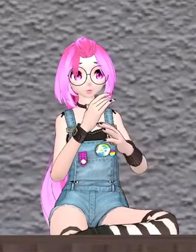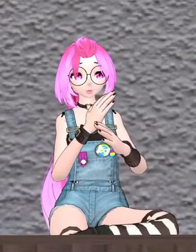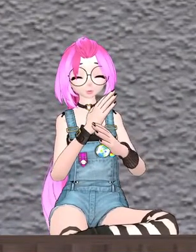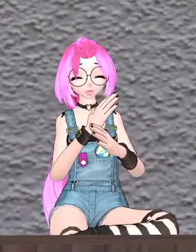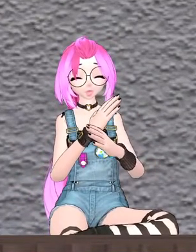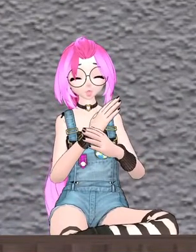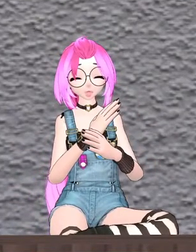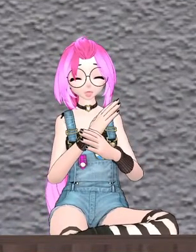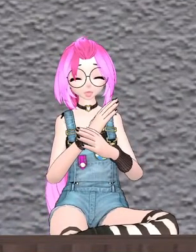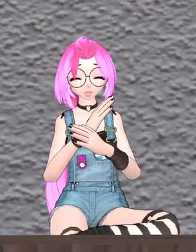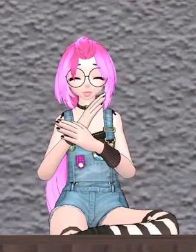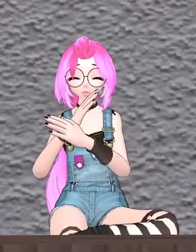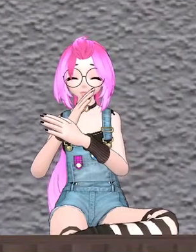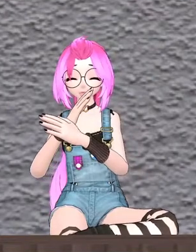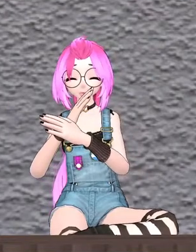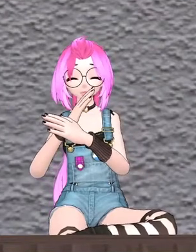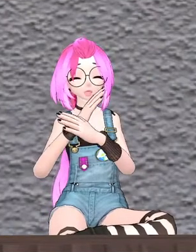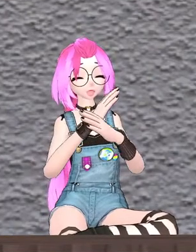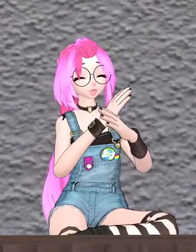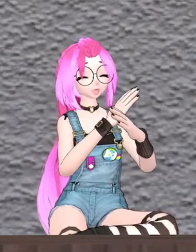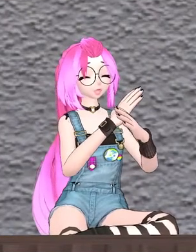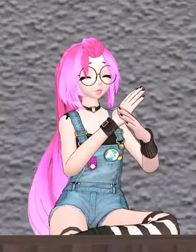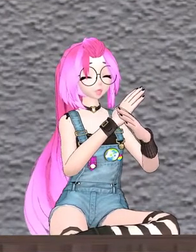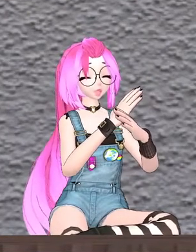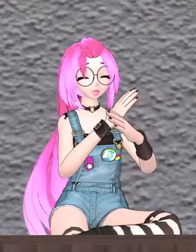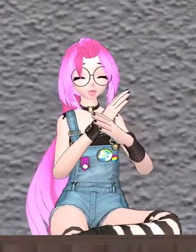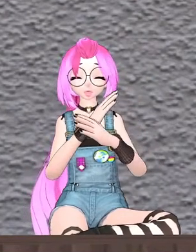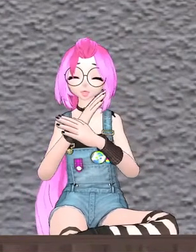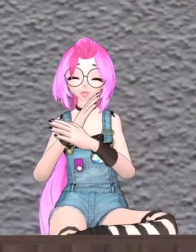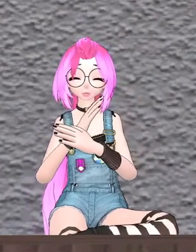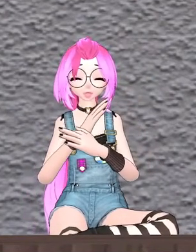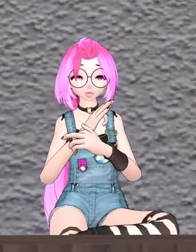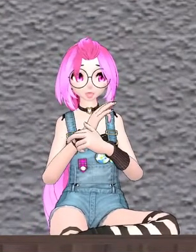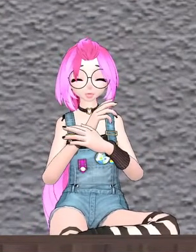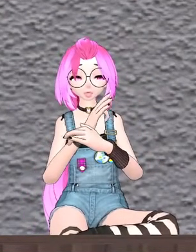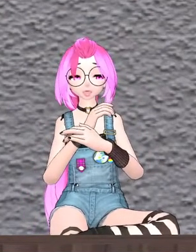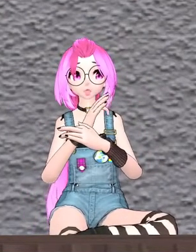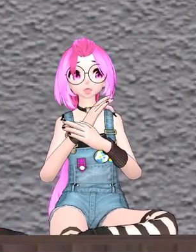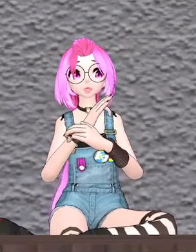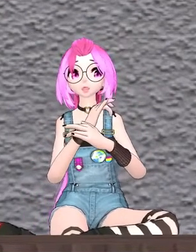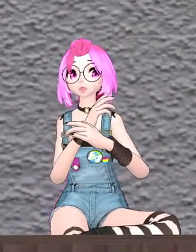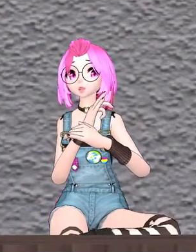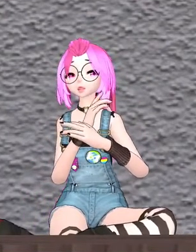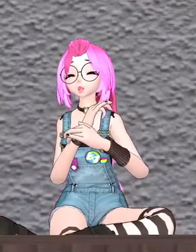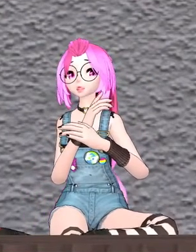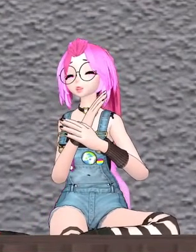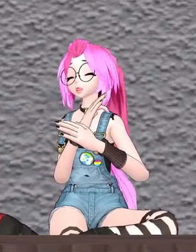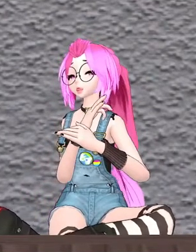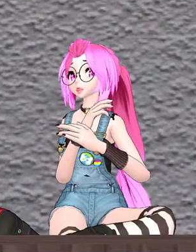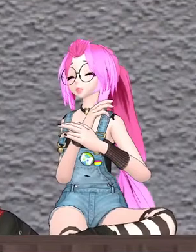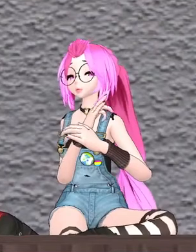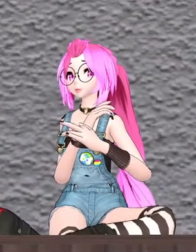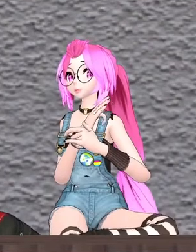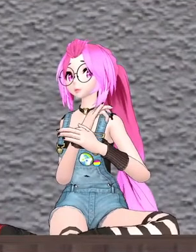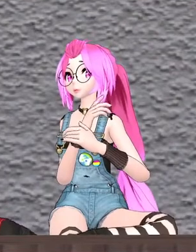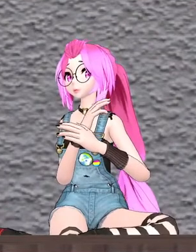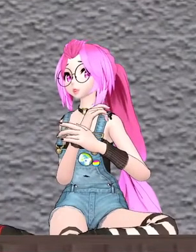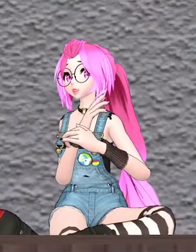changed to you're going to have your hands overlapping each other, kind of like an X, and you're going to wiggle, wiggle, wiggle, wiggle, wiggle your fingers.